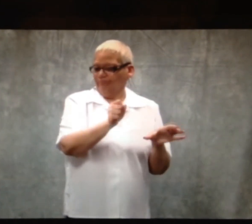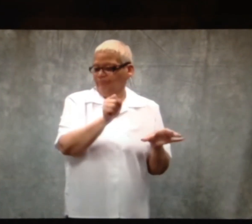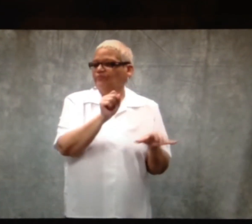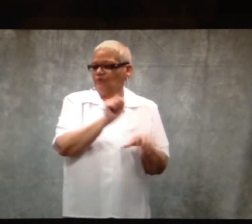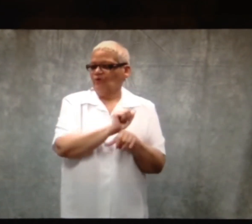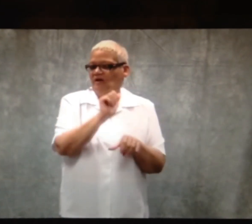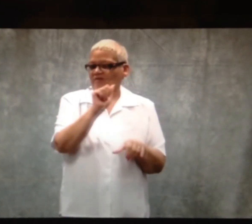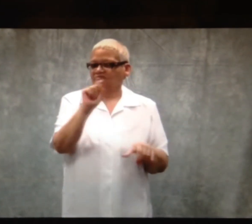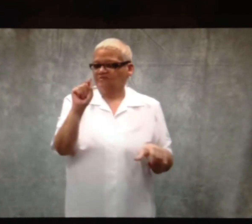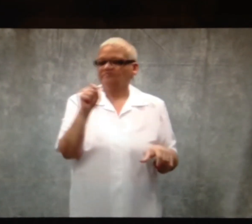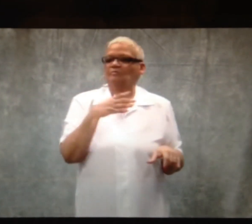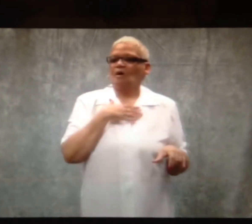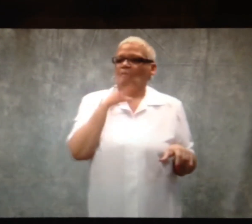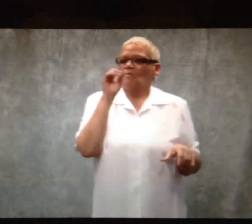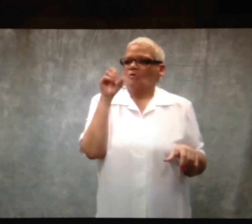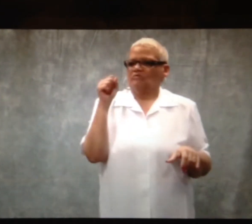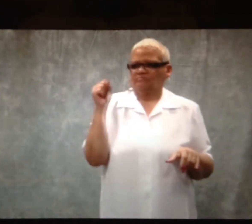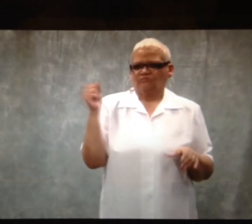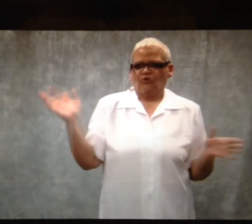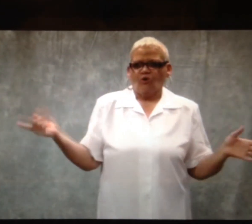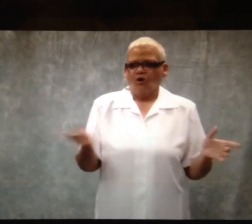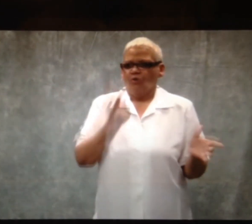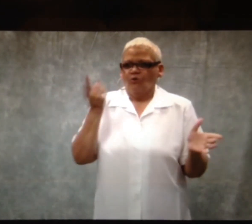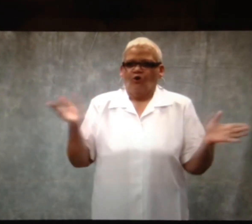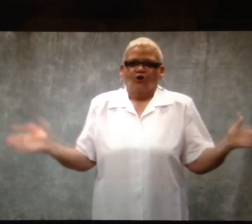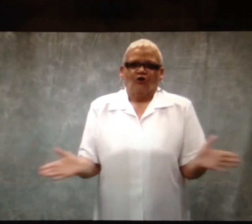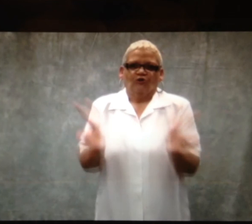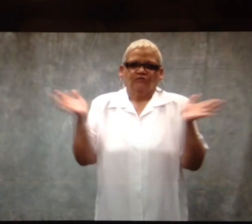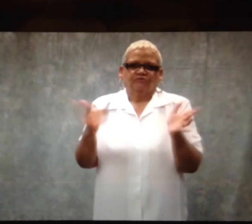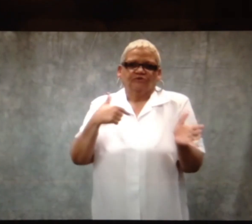put one in the workplace for us to use.